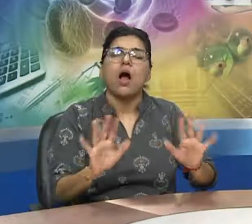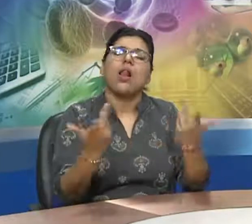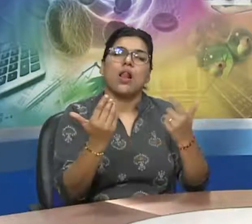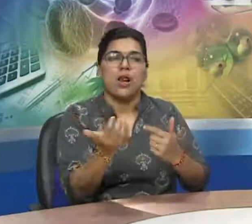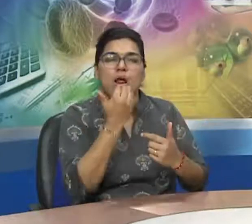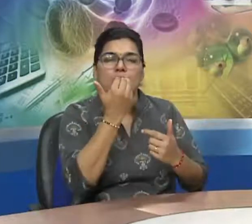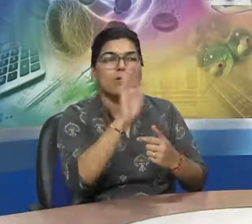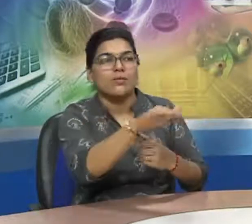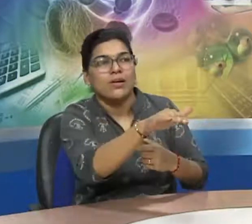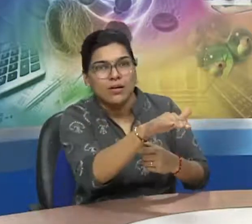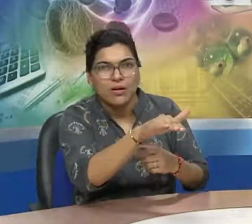it?